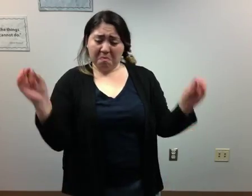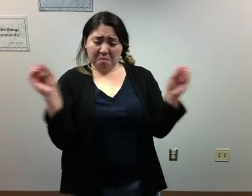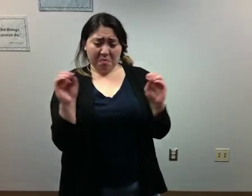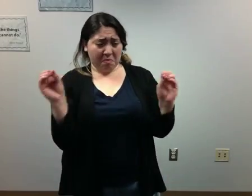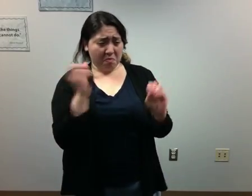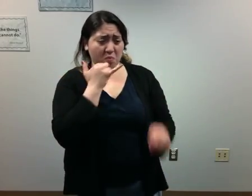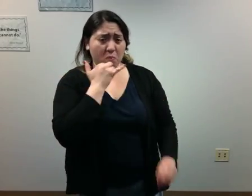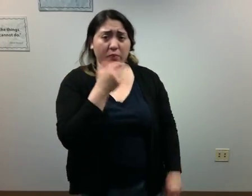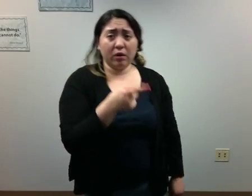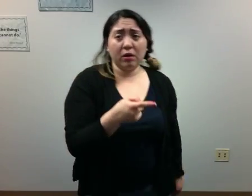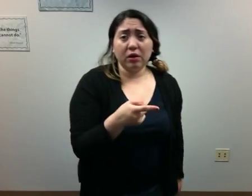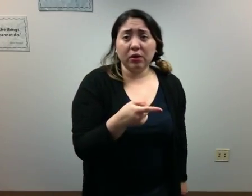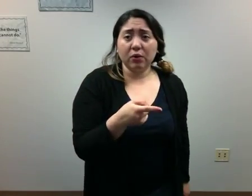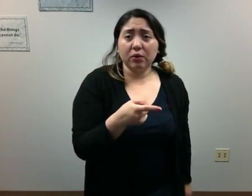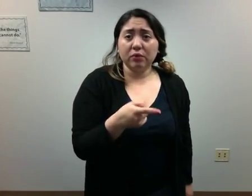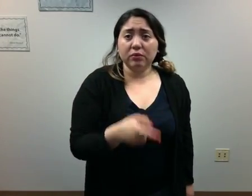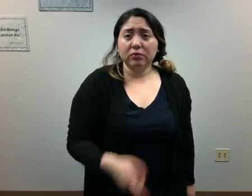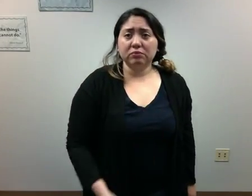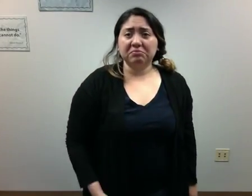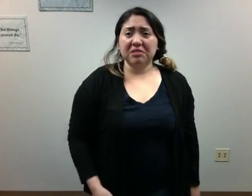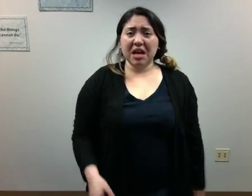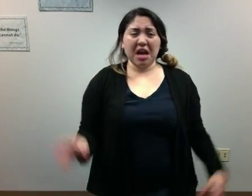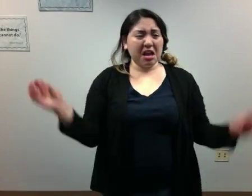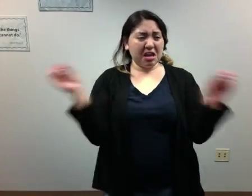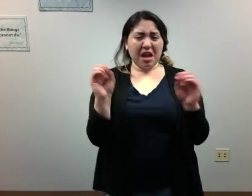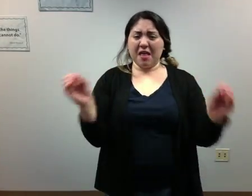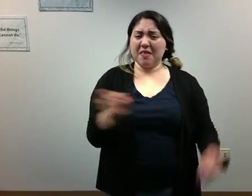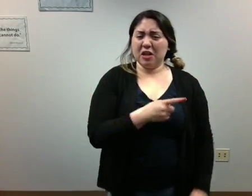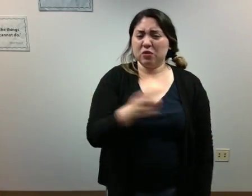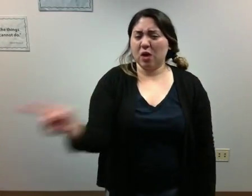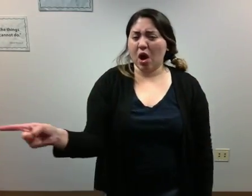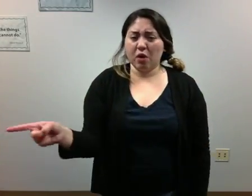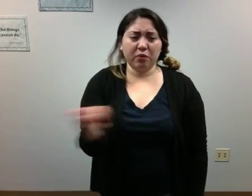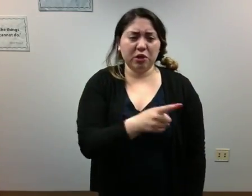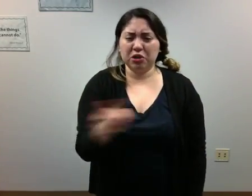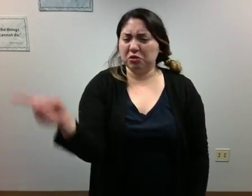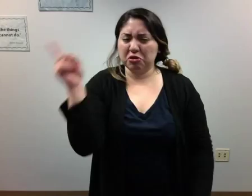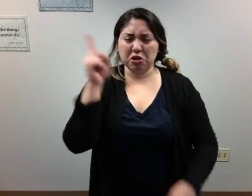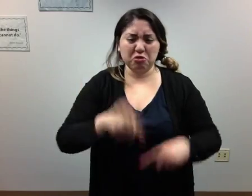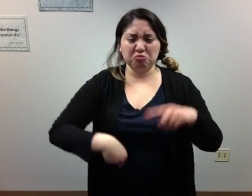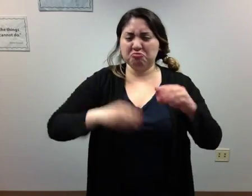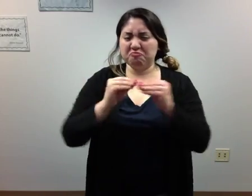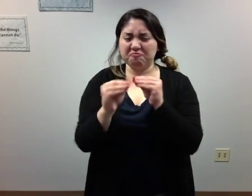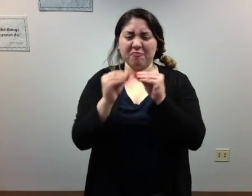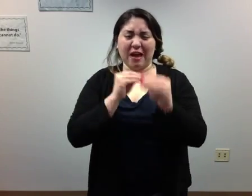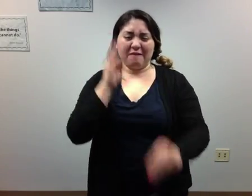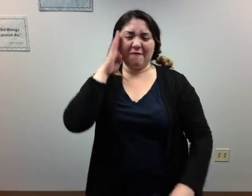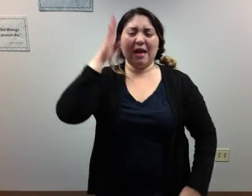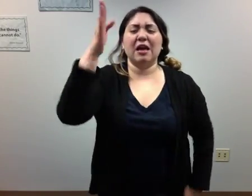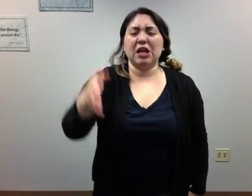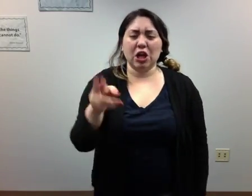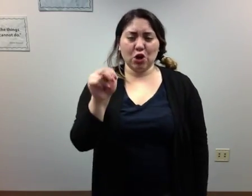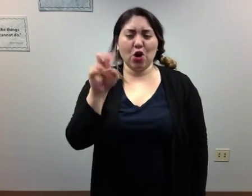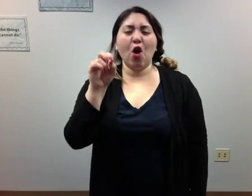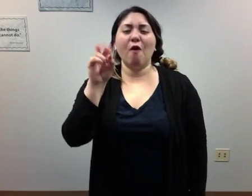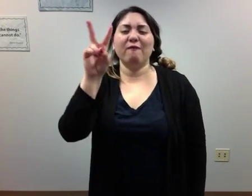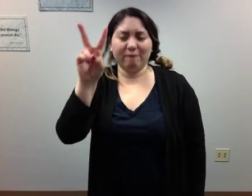with you. Nothing's wrong with you that you can't fix in November.